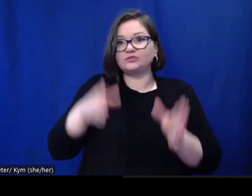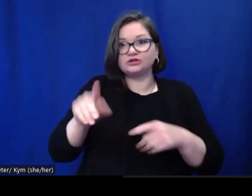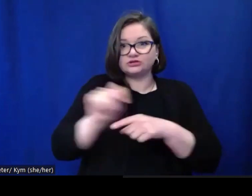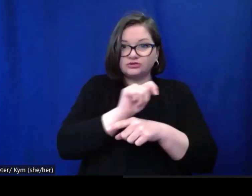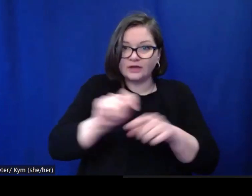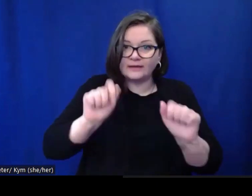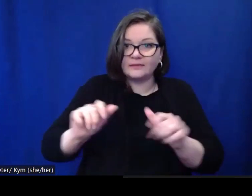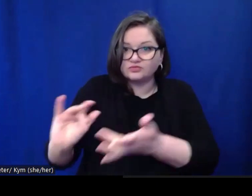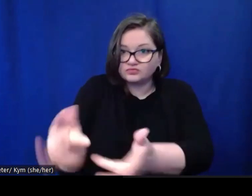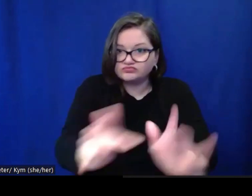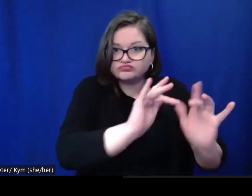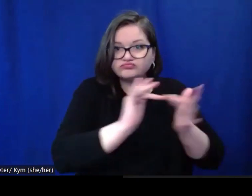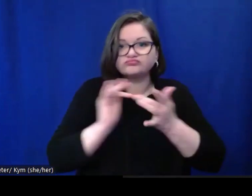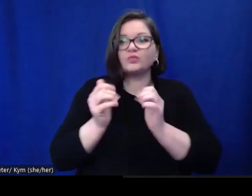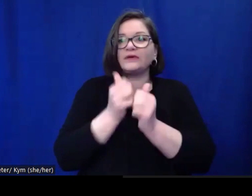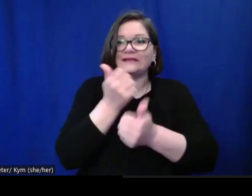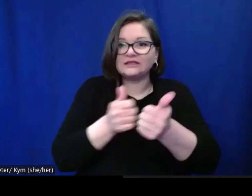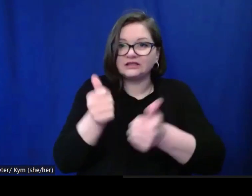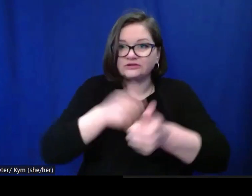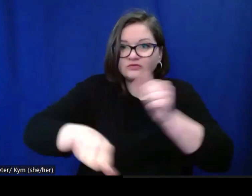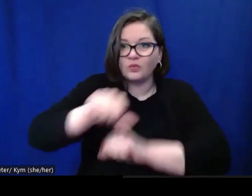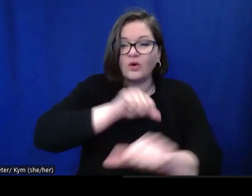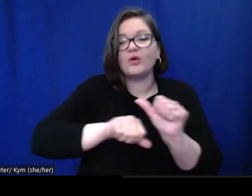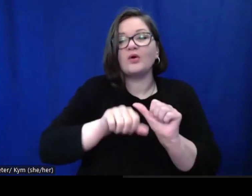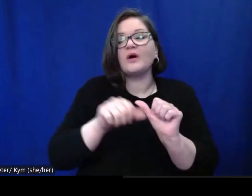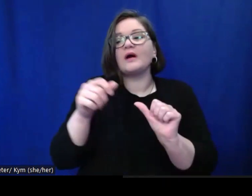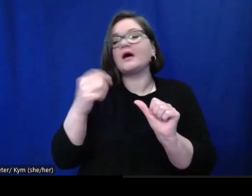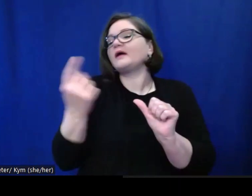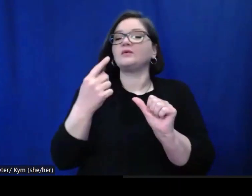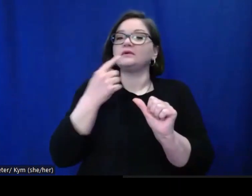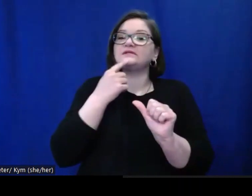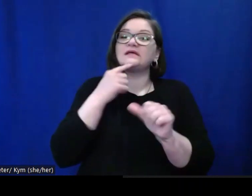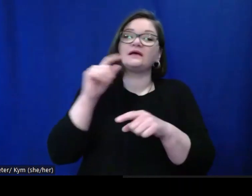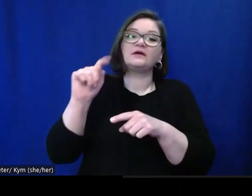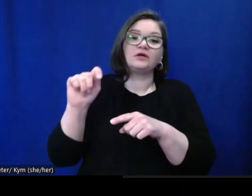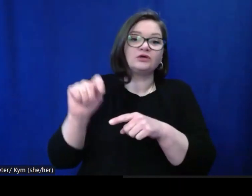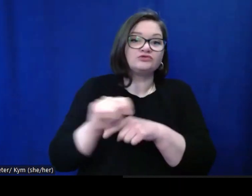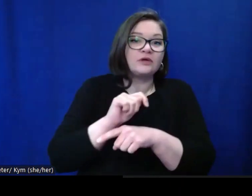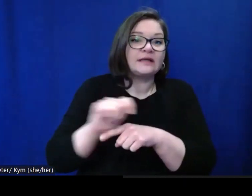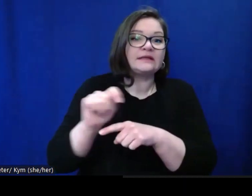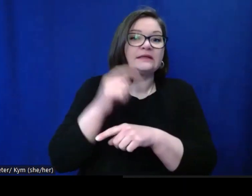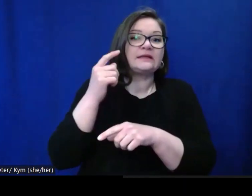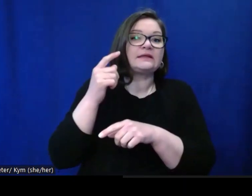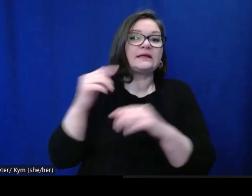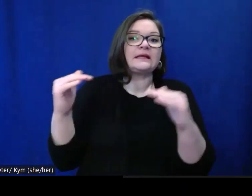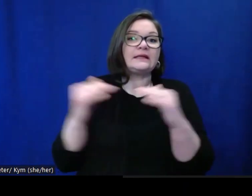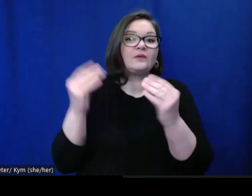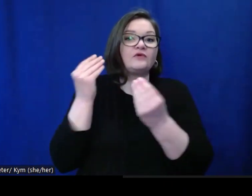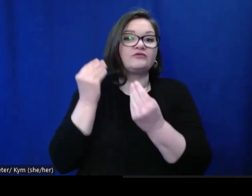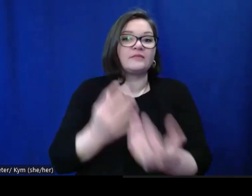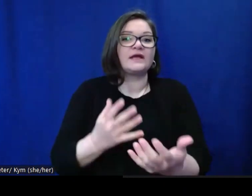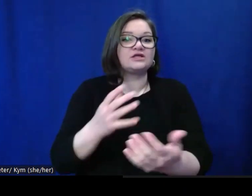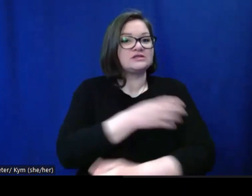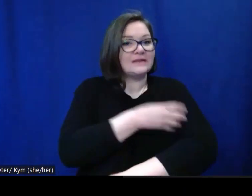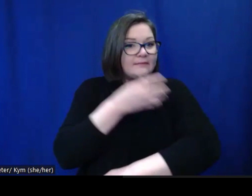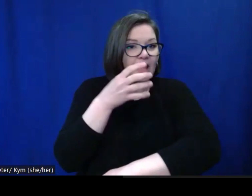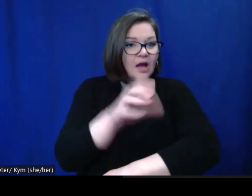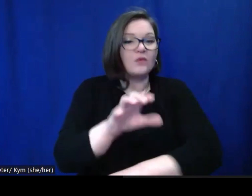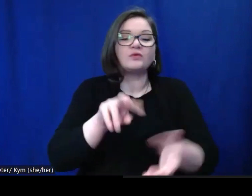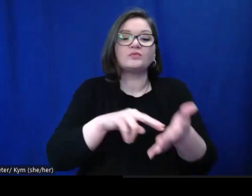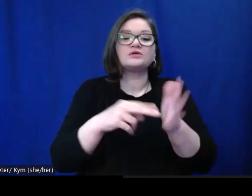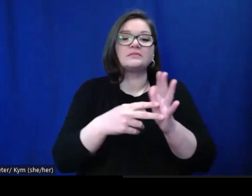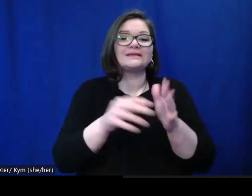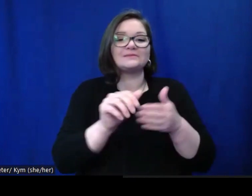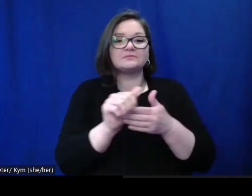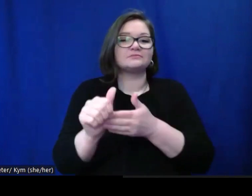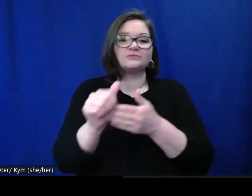network together. I always say trainings equal information, which is very empowering, which also leads to increased